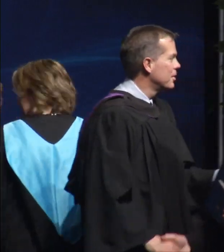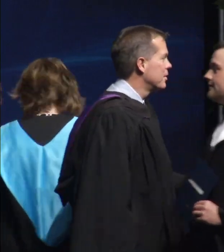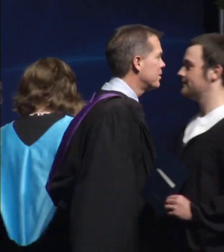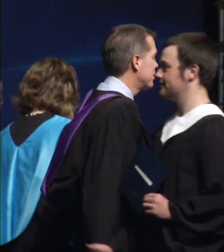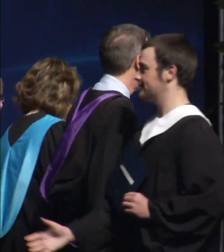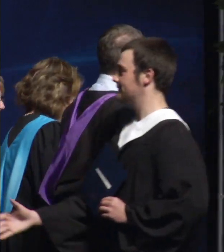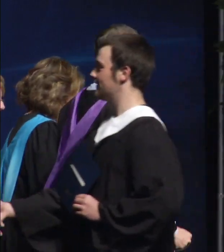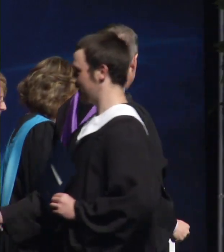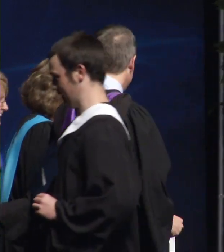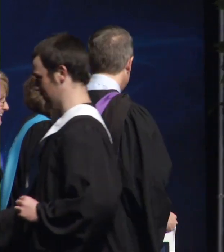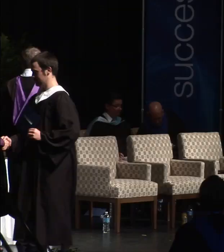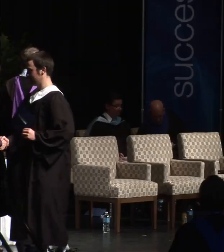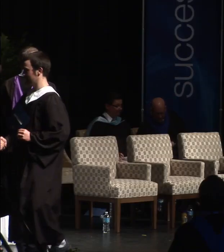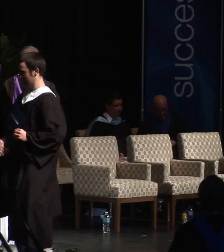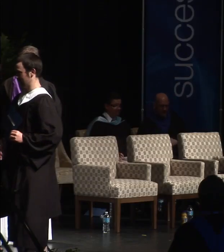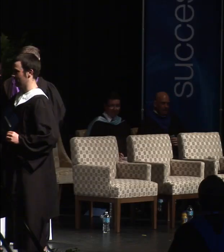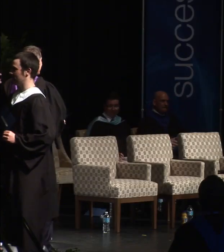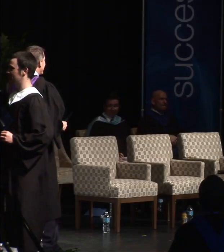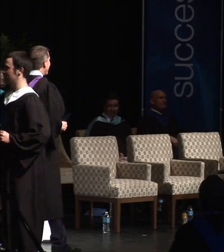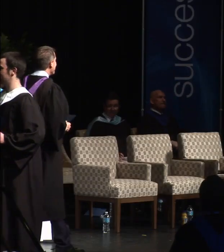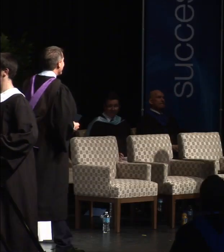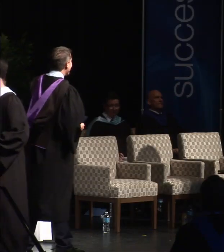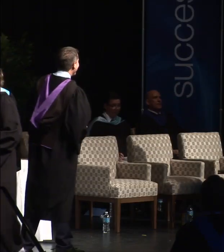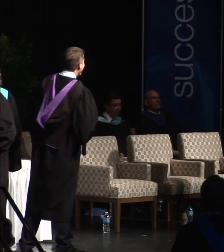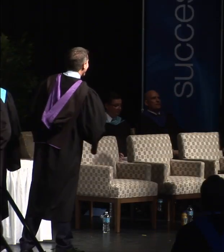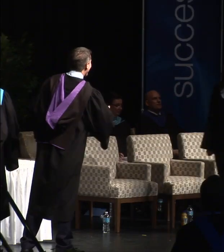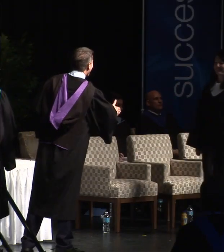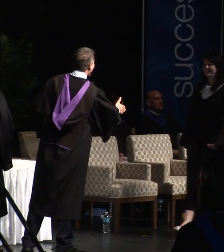Tracy Lynn Hutchison.